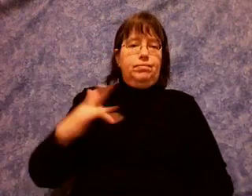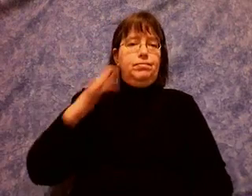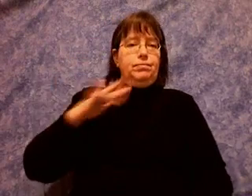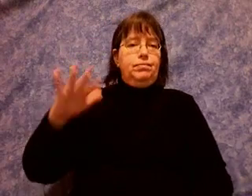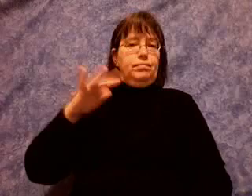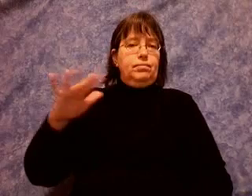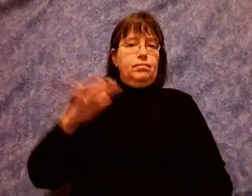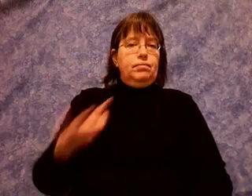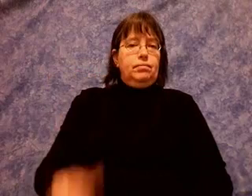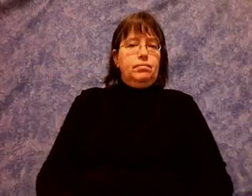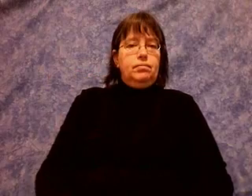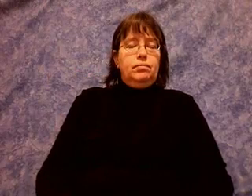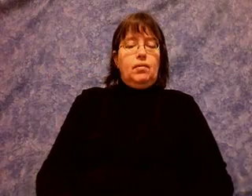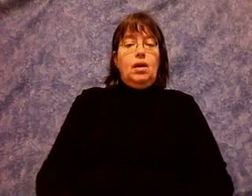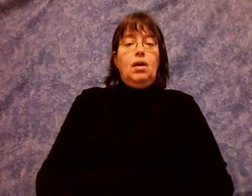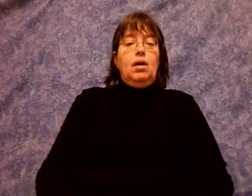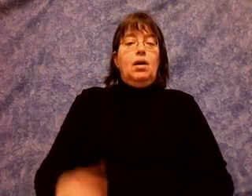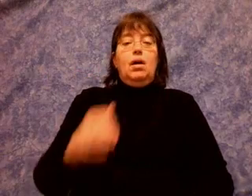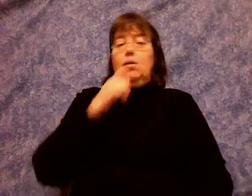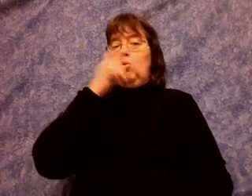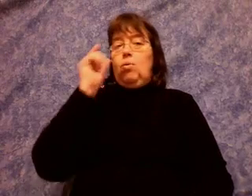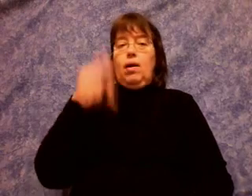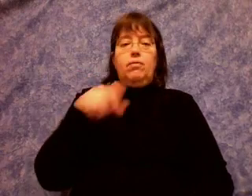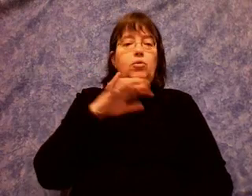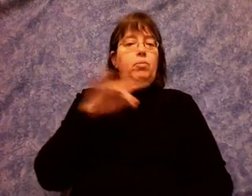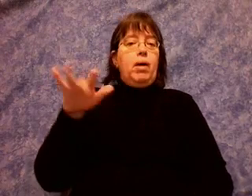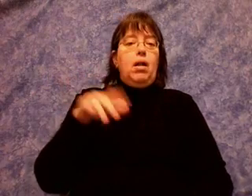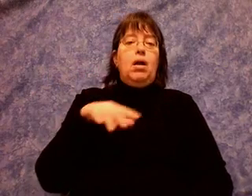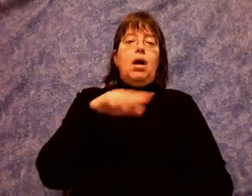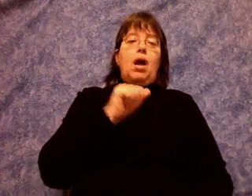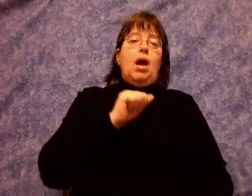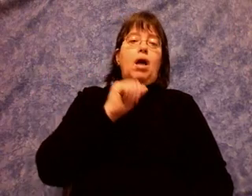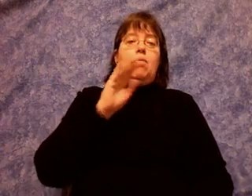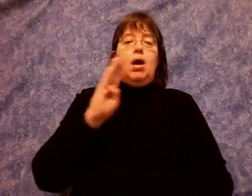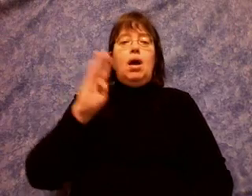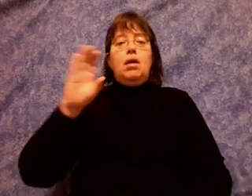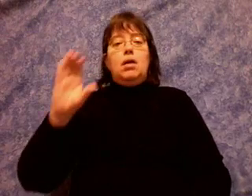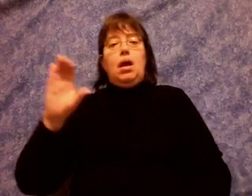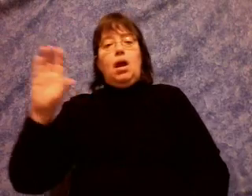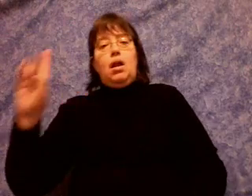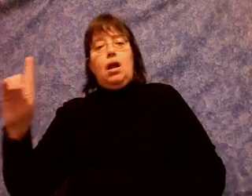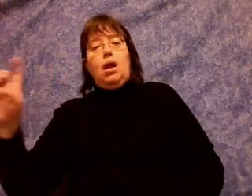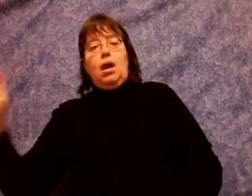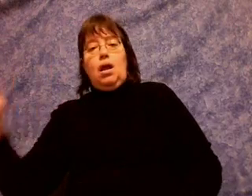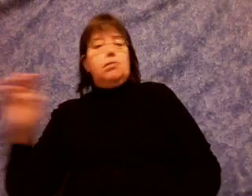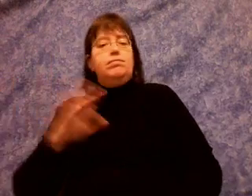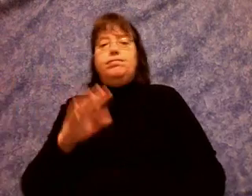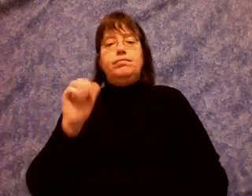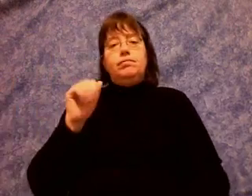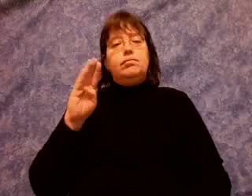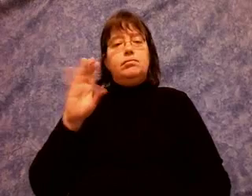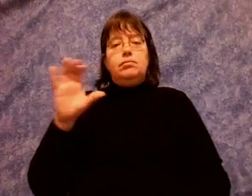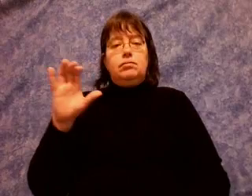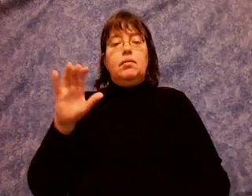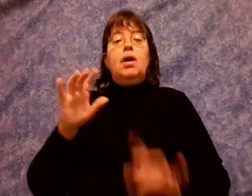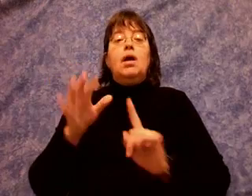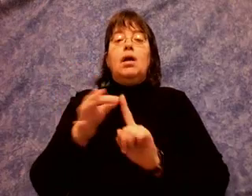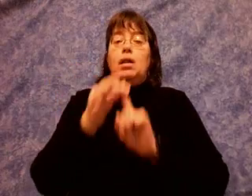Tends to be where the fingerspelling takes place because it's more comfortable. So you don't have to move out as you fingerspell.